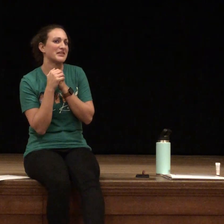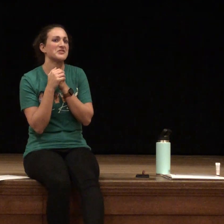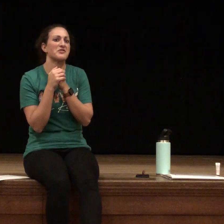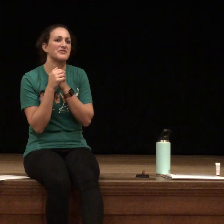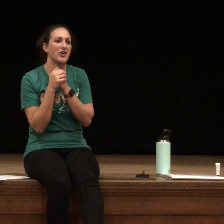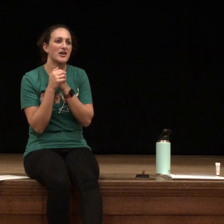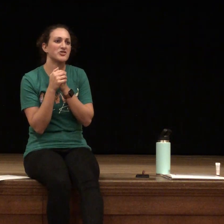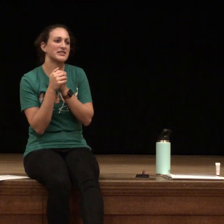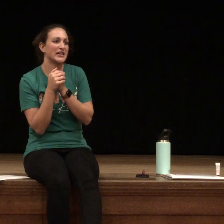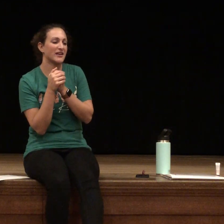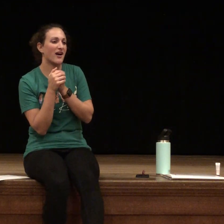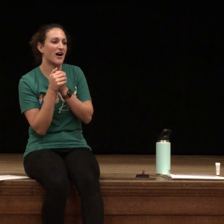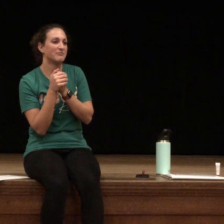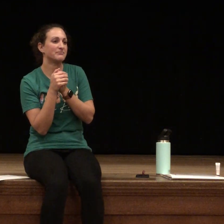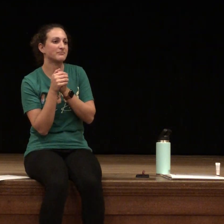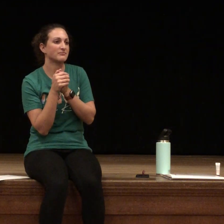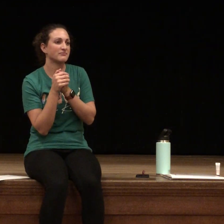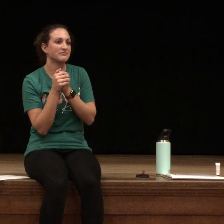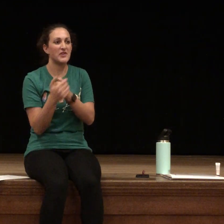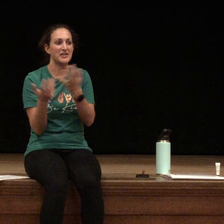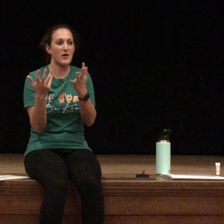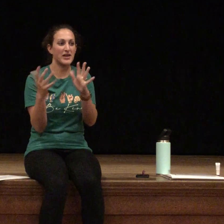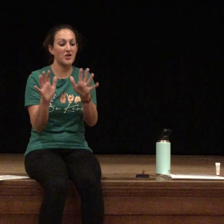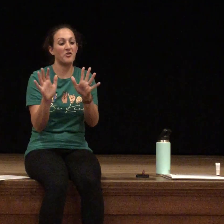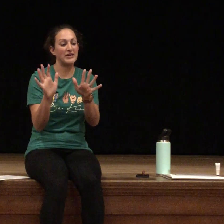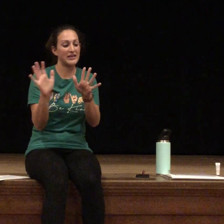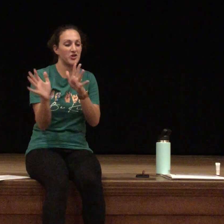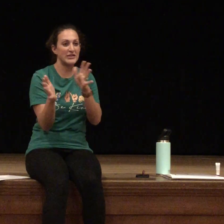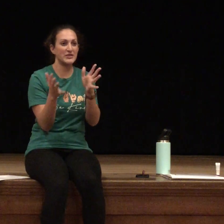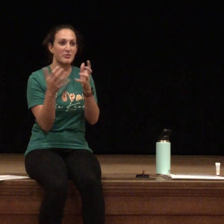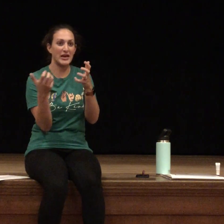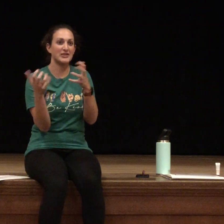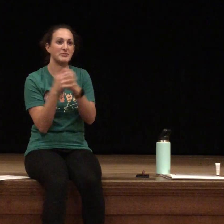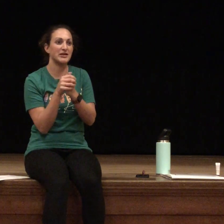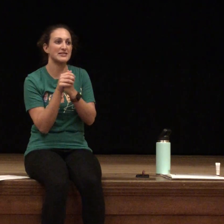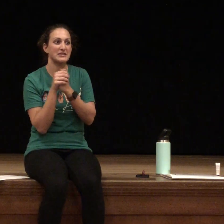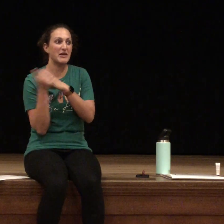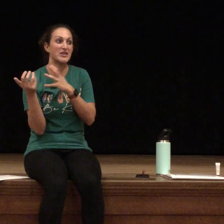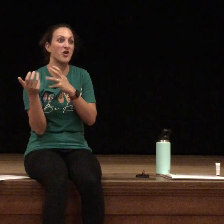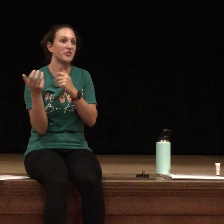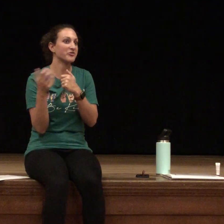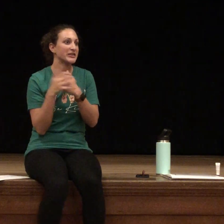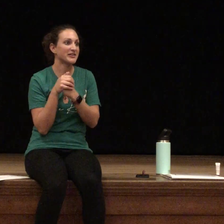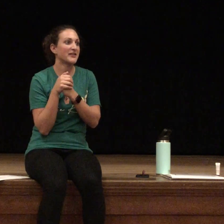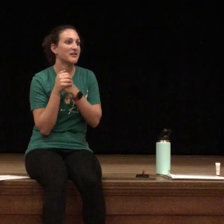So it's very interesting. Yeah, so I can't go anything crazy with my nails because it makes it harder to read.